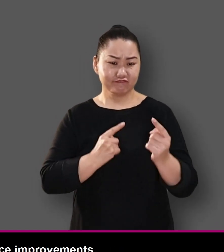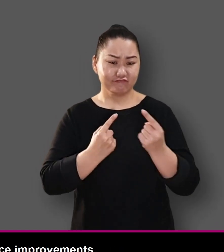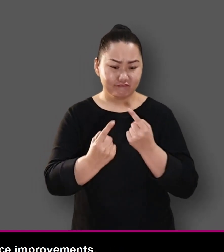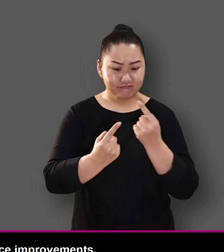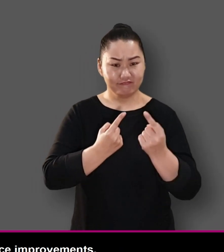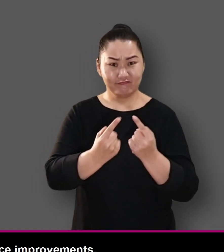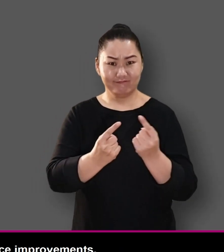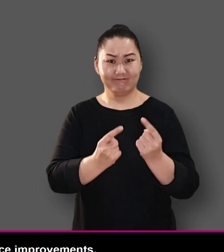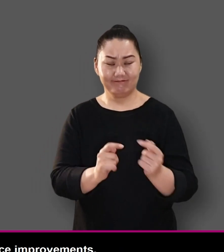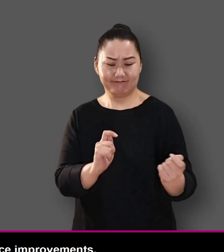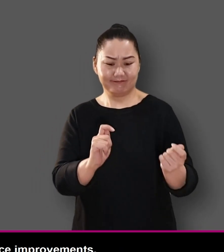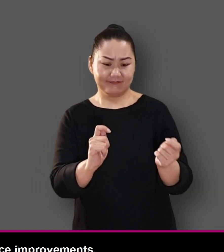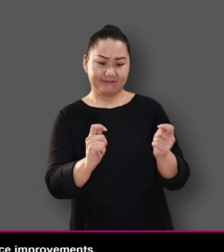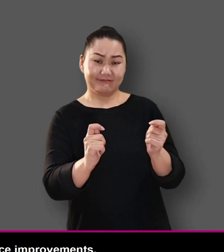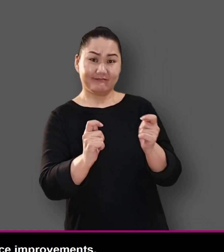to put in place improvements.